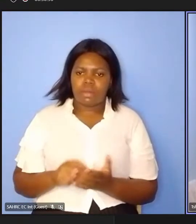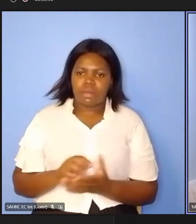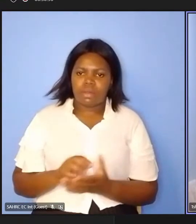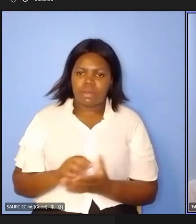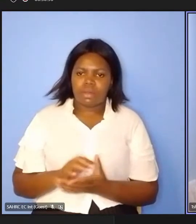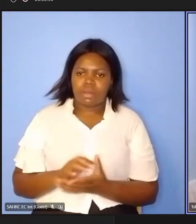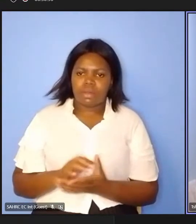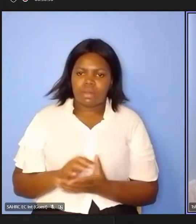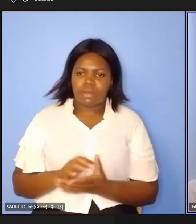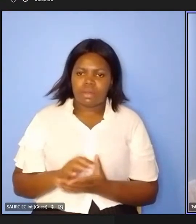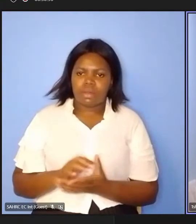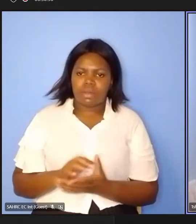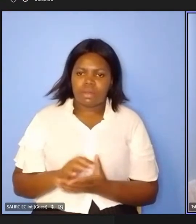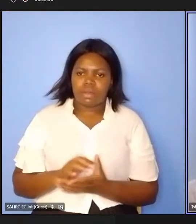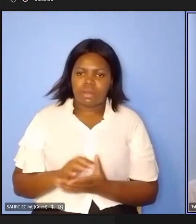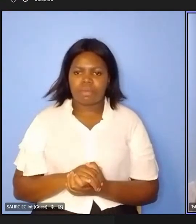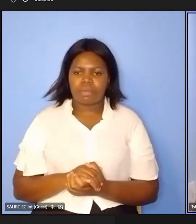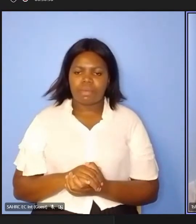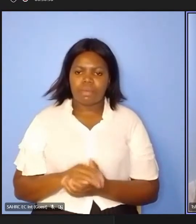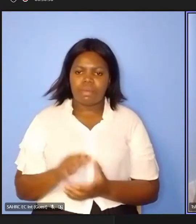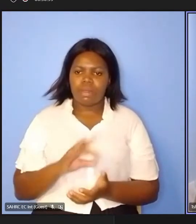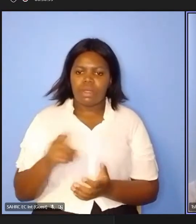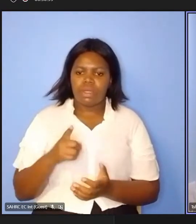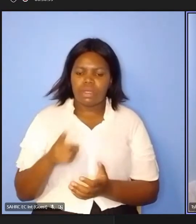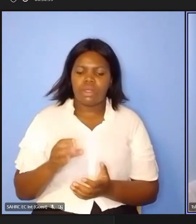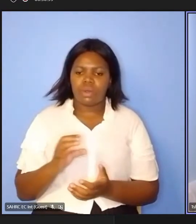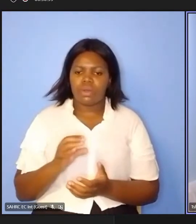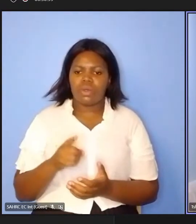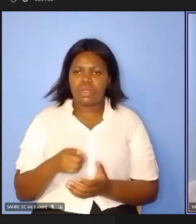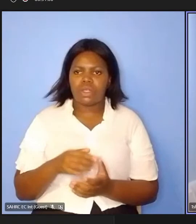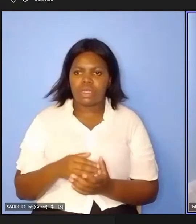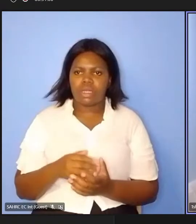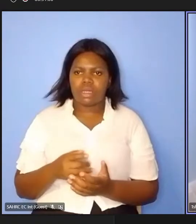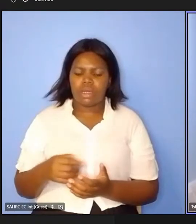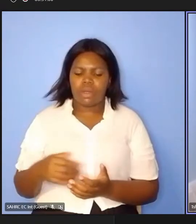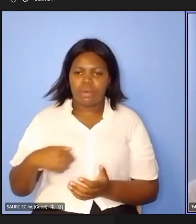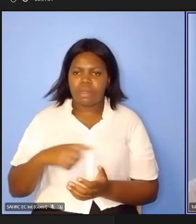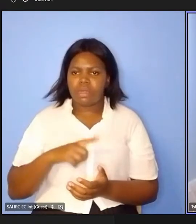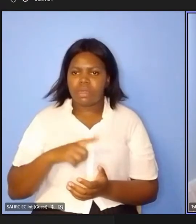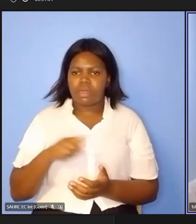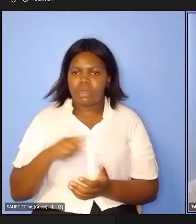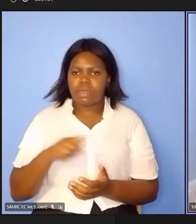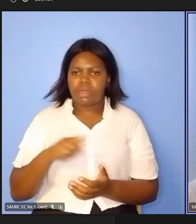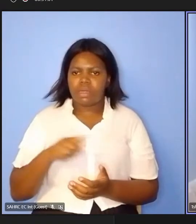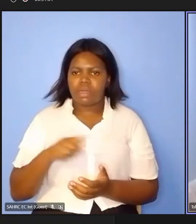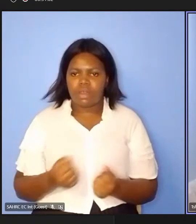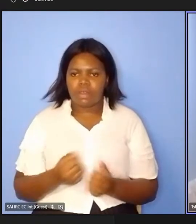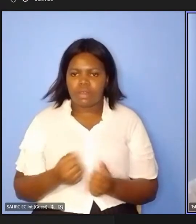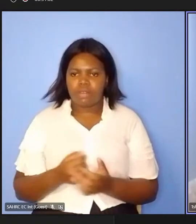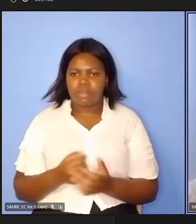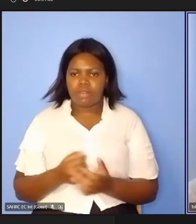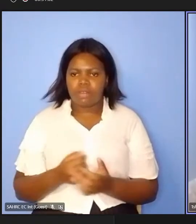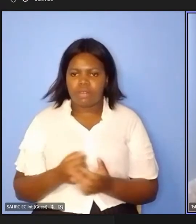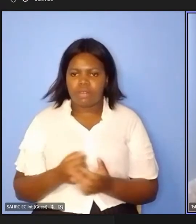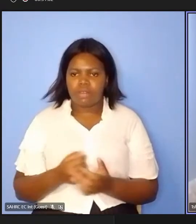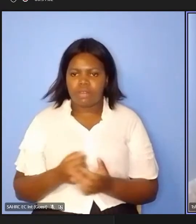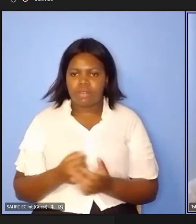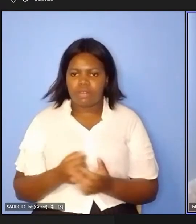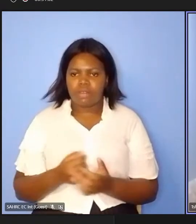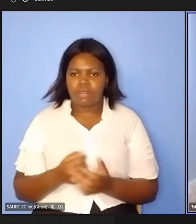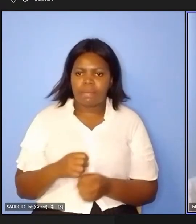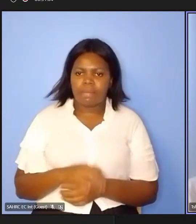instances, in order to make our Constitution real and give it teeth, as it were, it calls on us as part of the